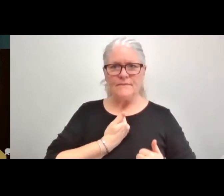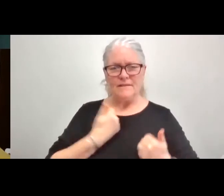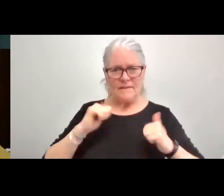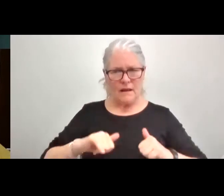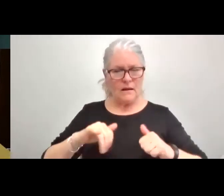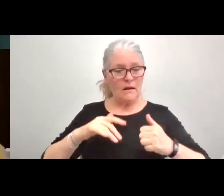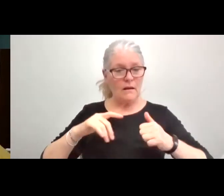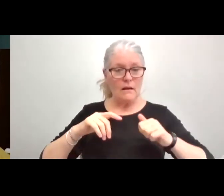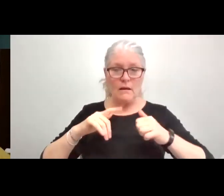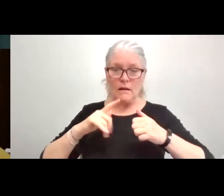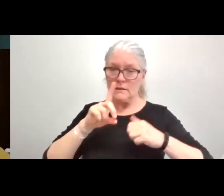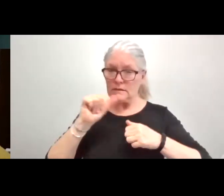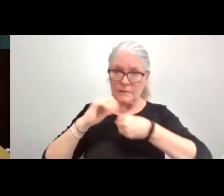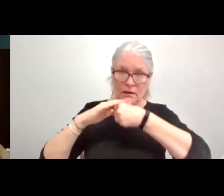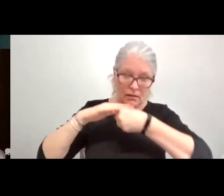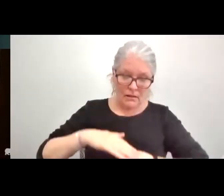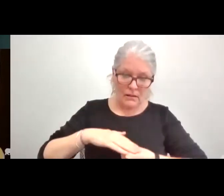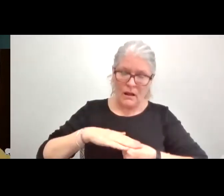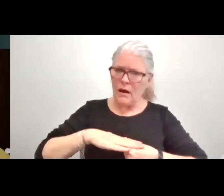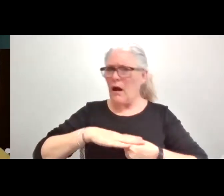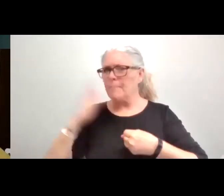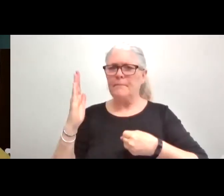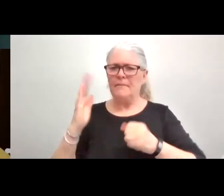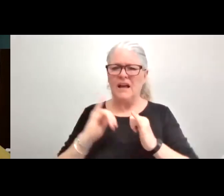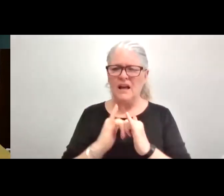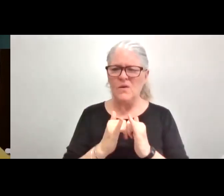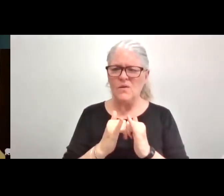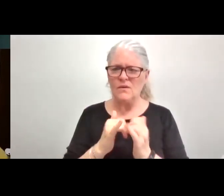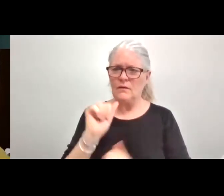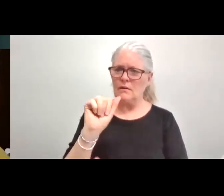Because for most of the time, we are not taught ableism